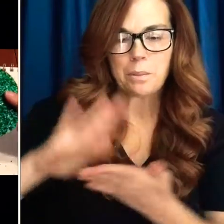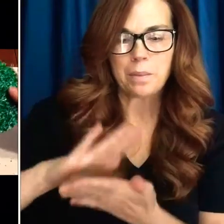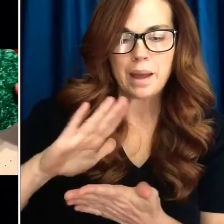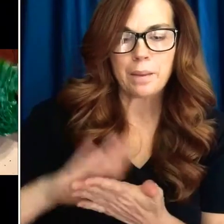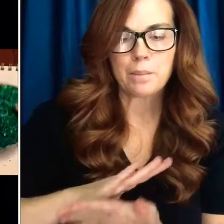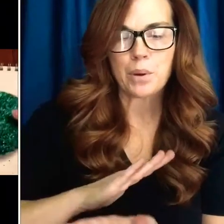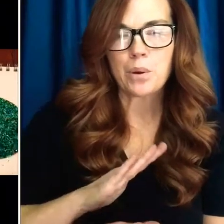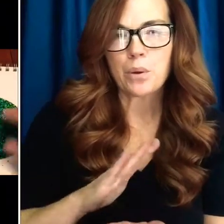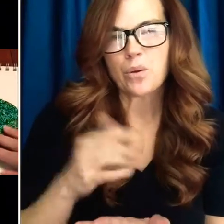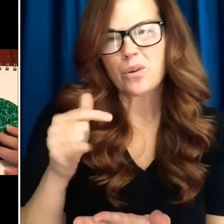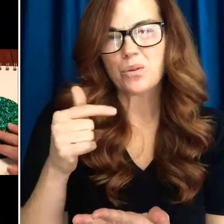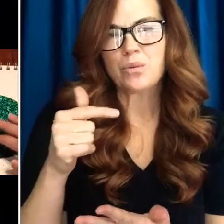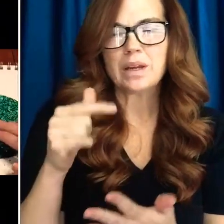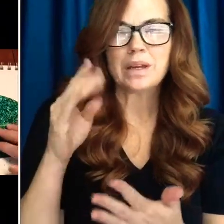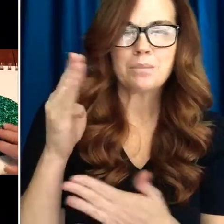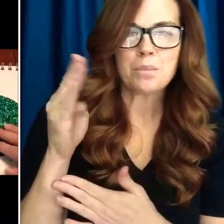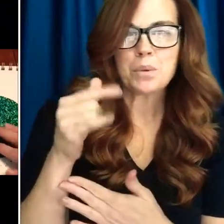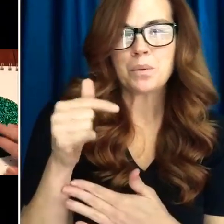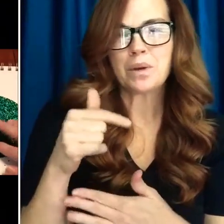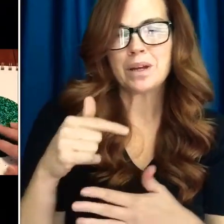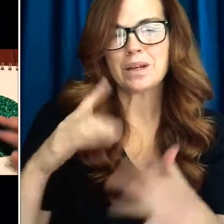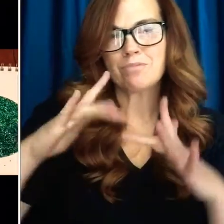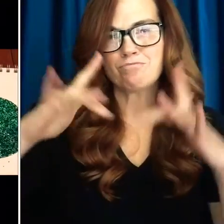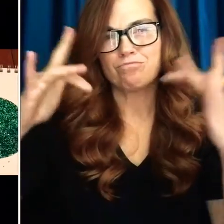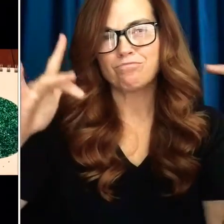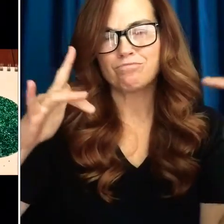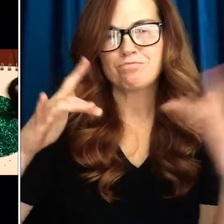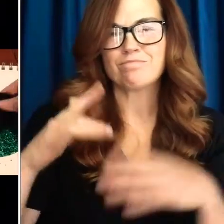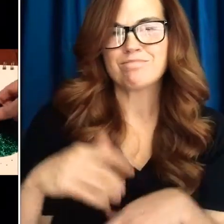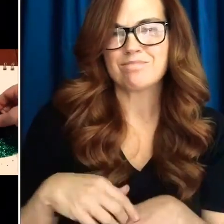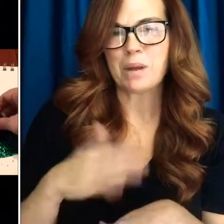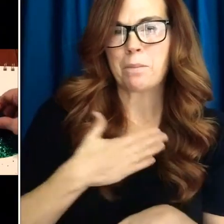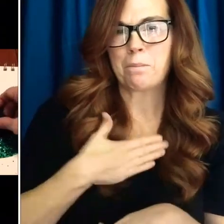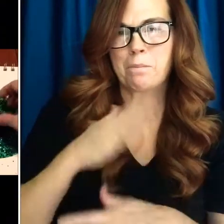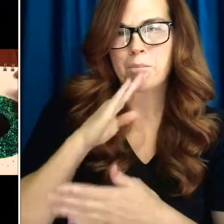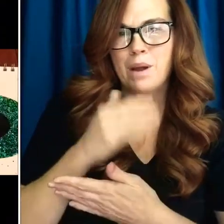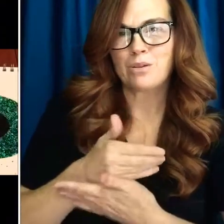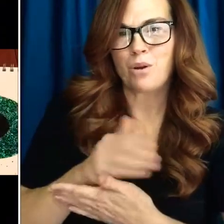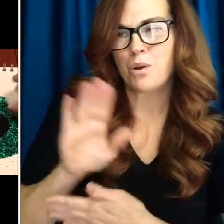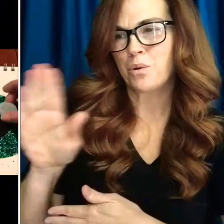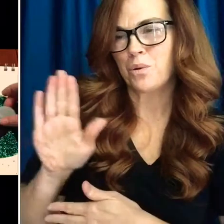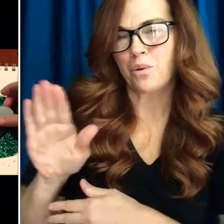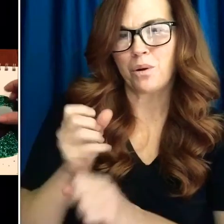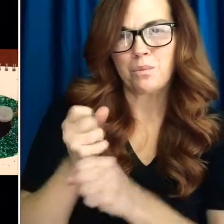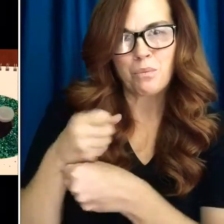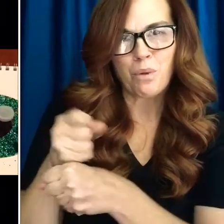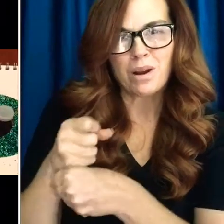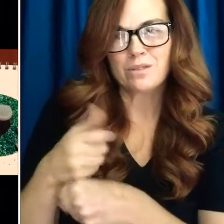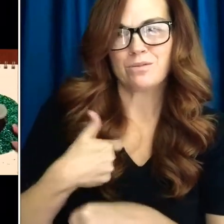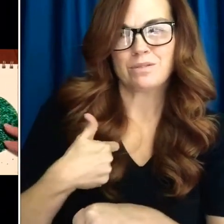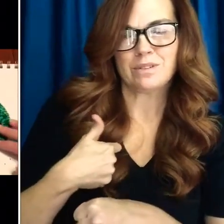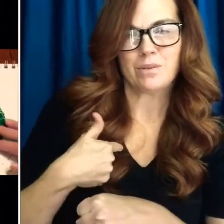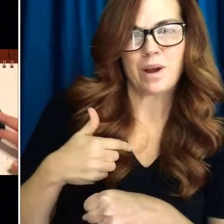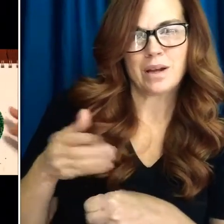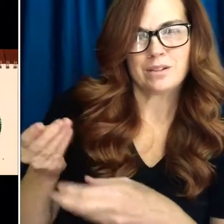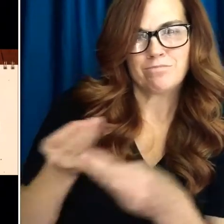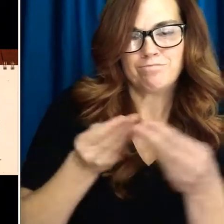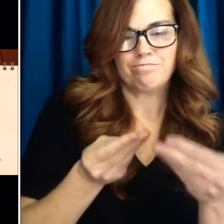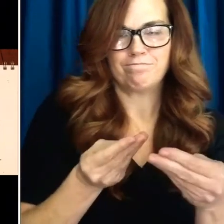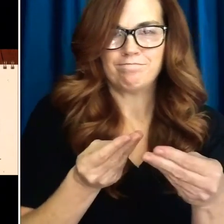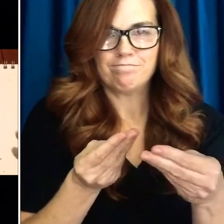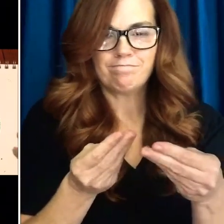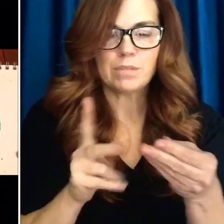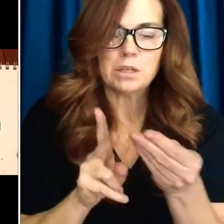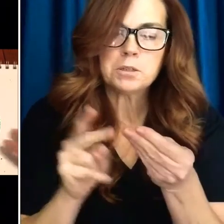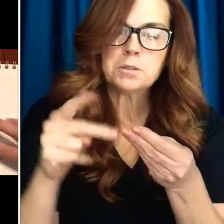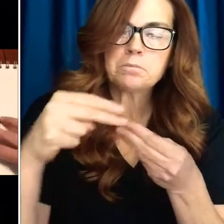projects, so that could possibly be used as the iris. So right now this is what I have. I don't know how happy